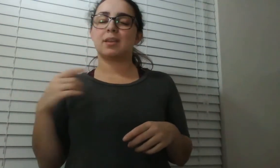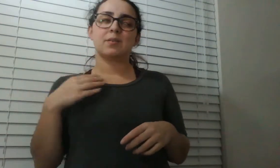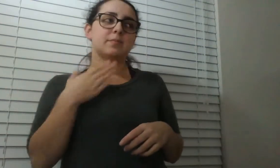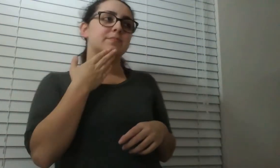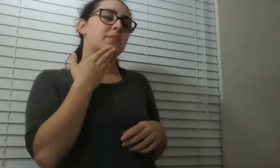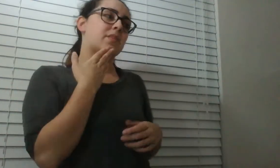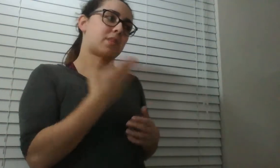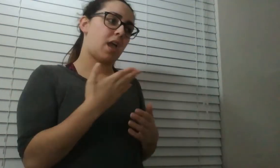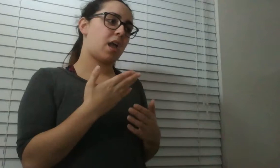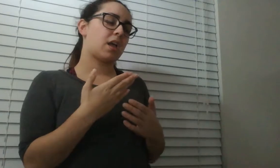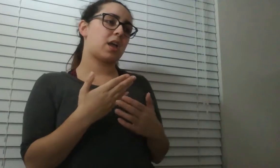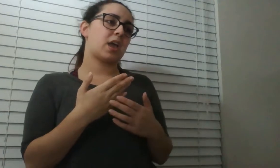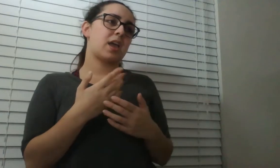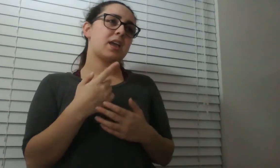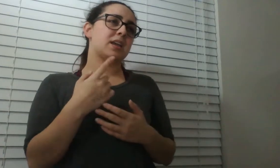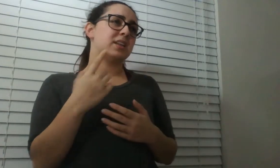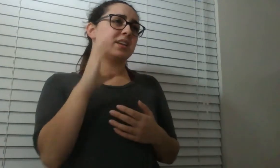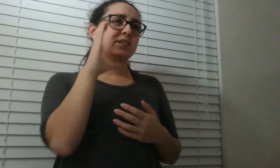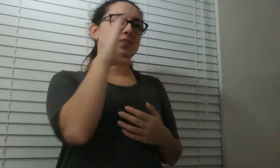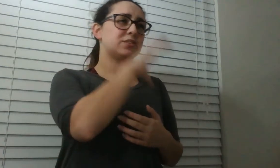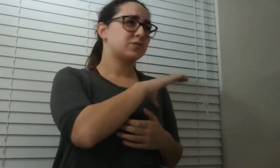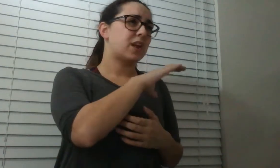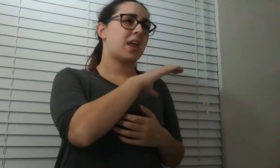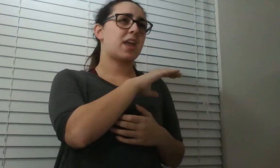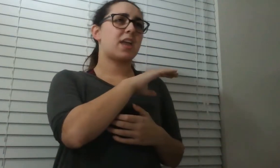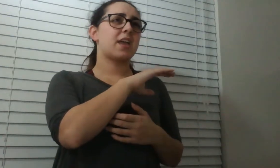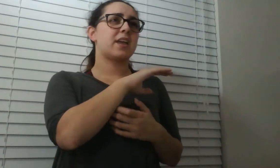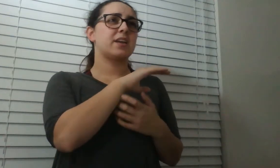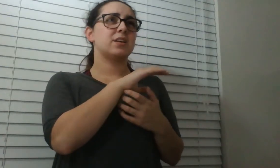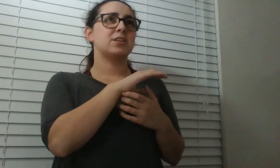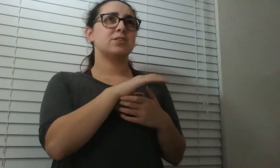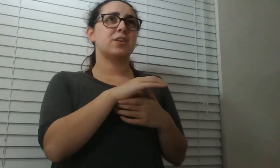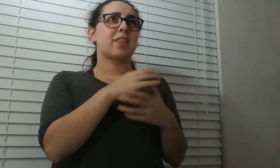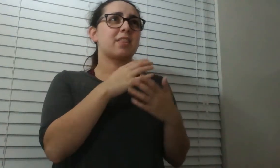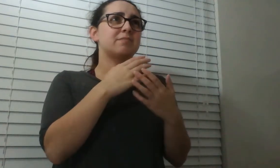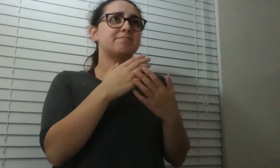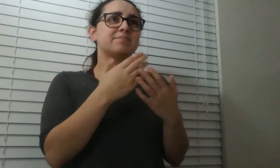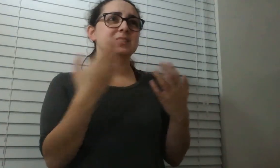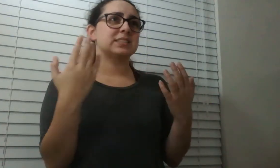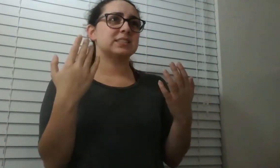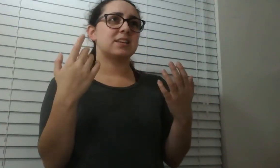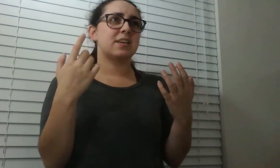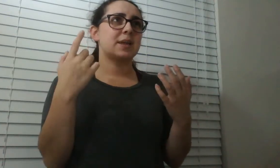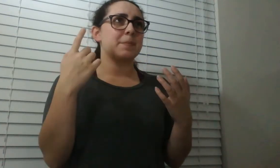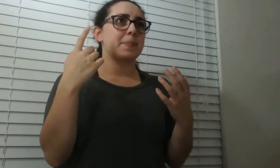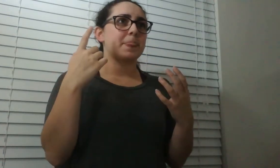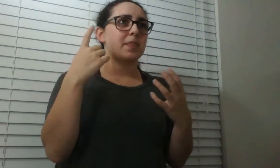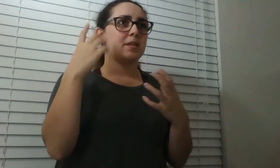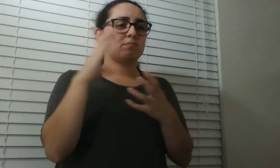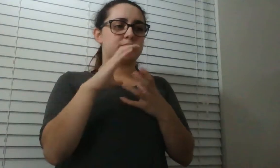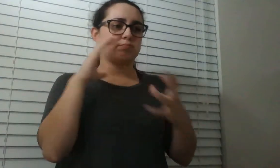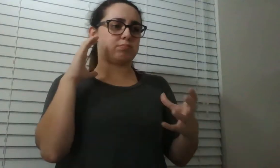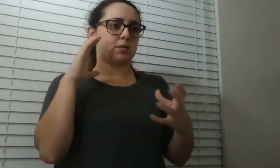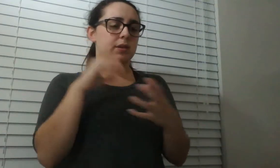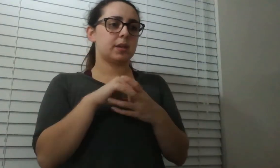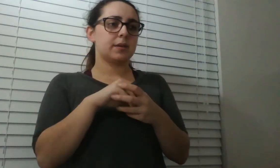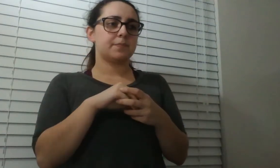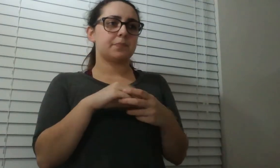to walk into this store that is devoted to the future, and all these machines sitting around that are churning